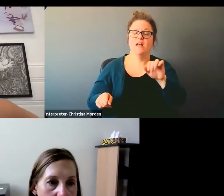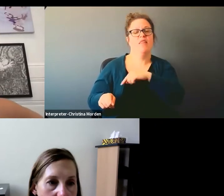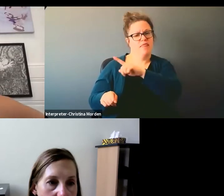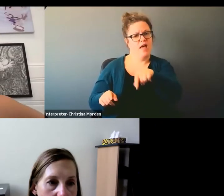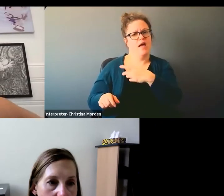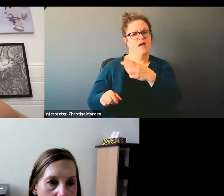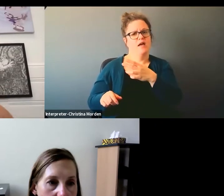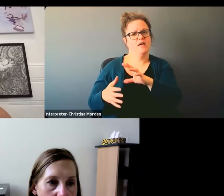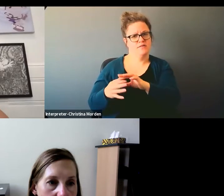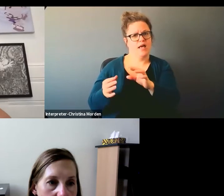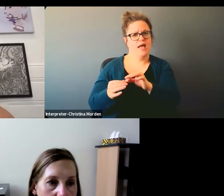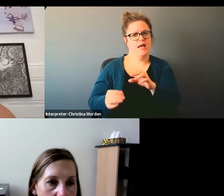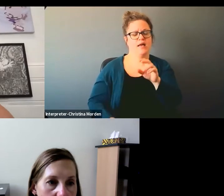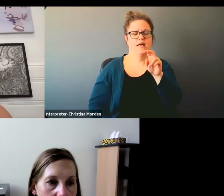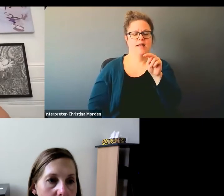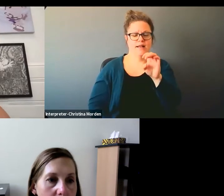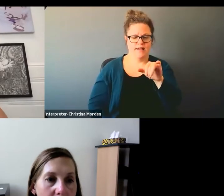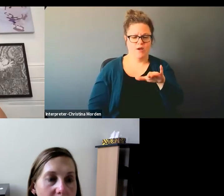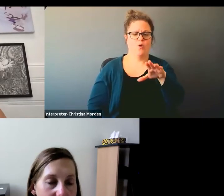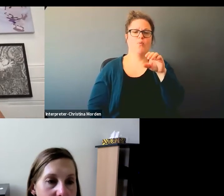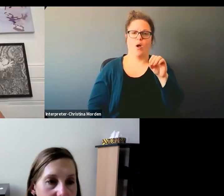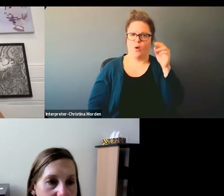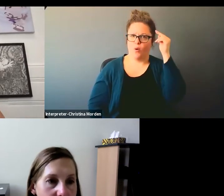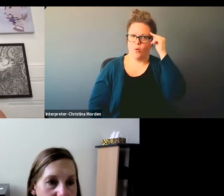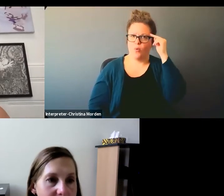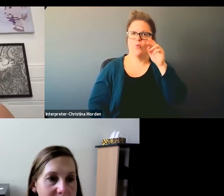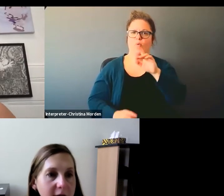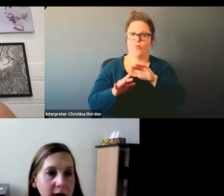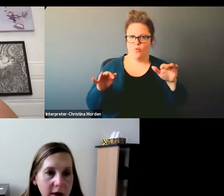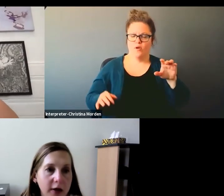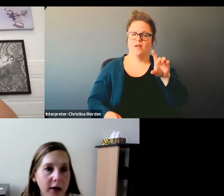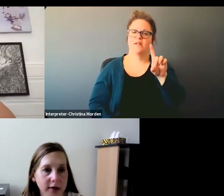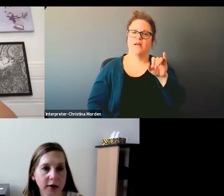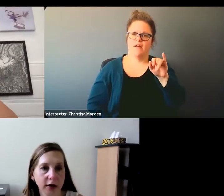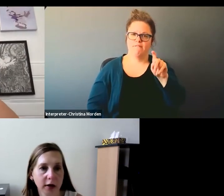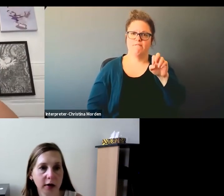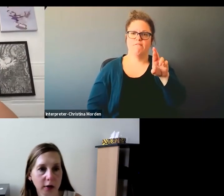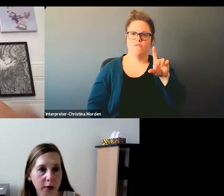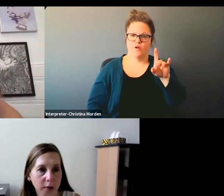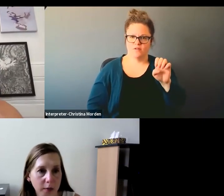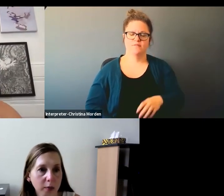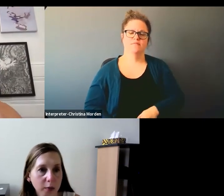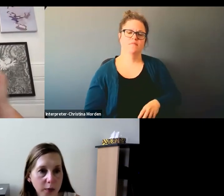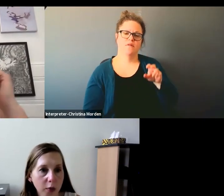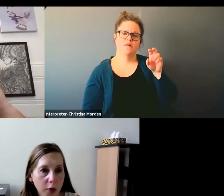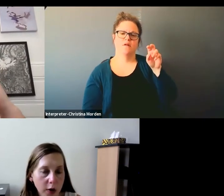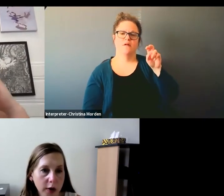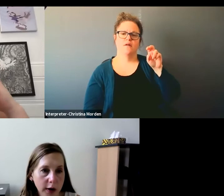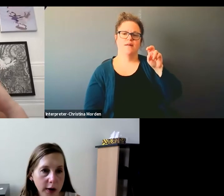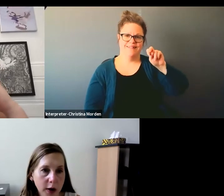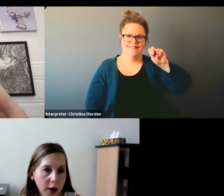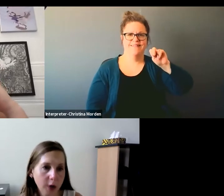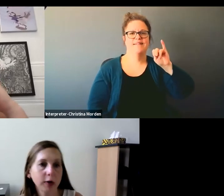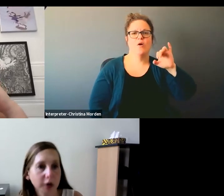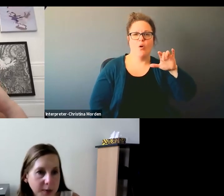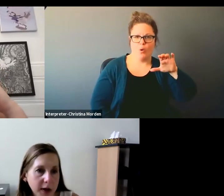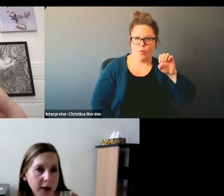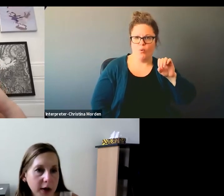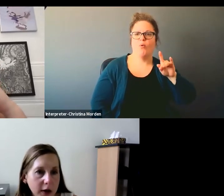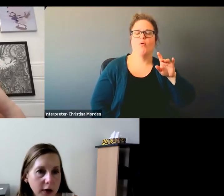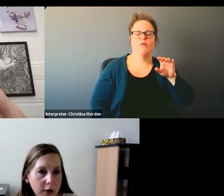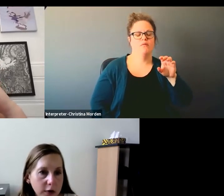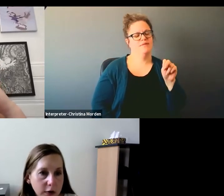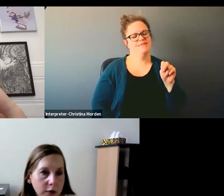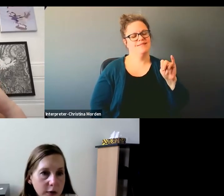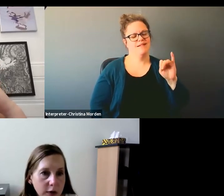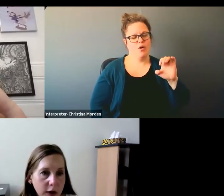like right now is neurodiverse. Yeah. Yeah, And that's what that, I'm starting to yeah. see, that's like more like, yeah, when you're explaining